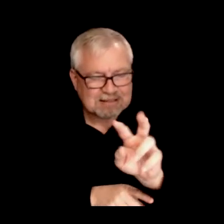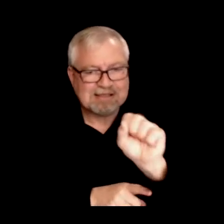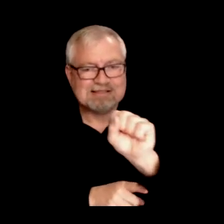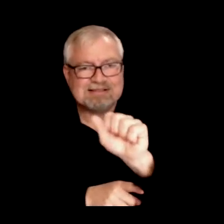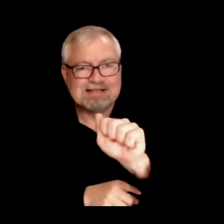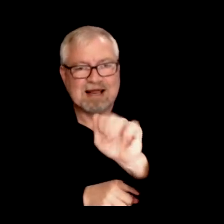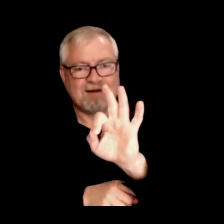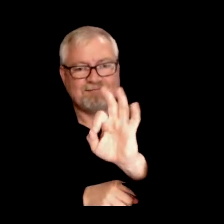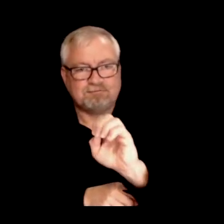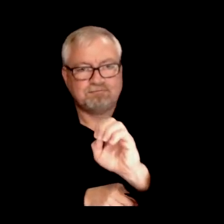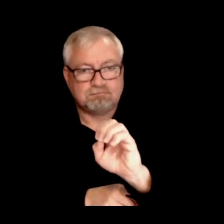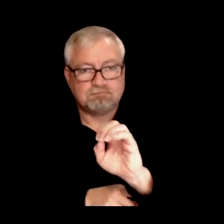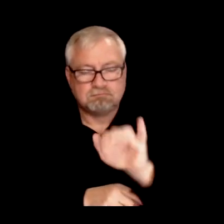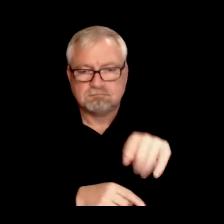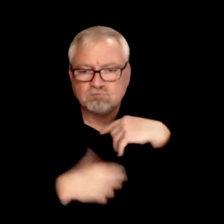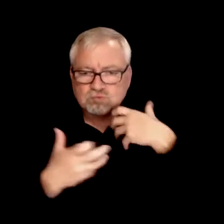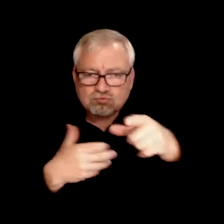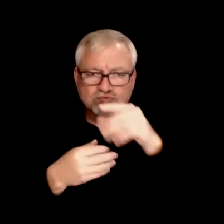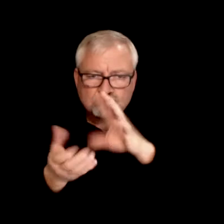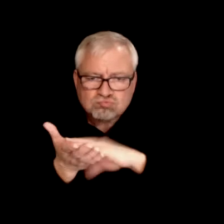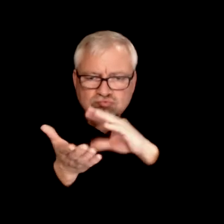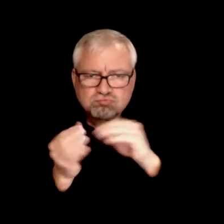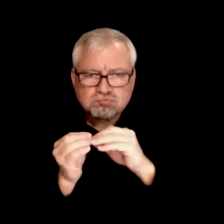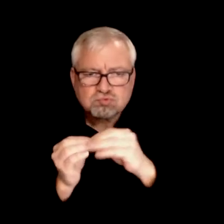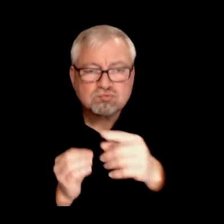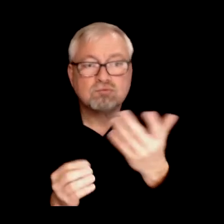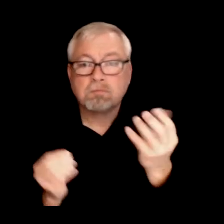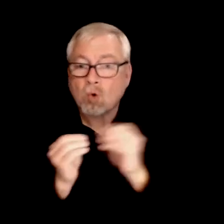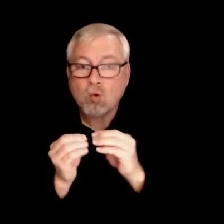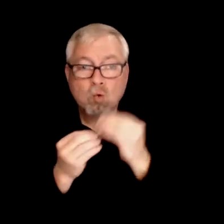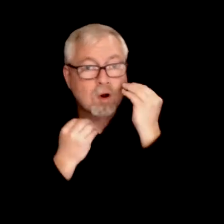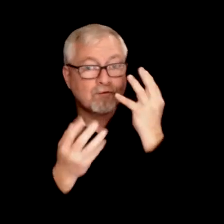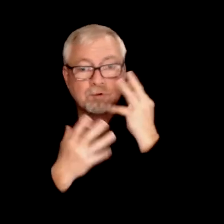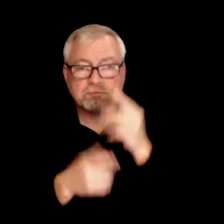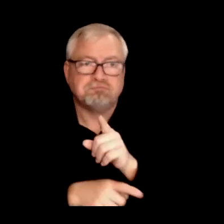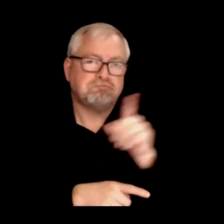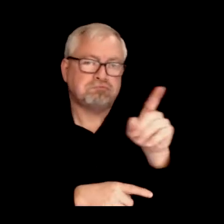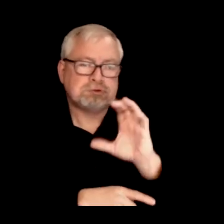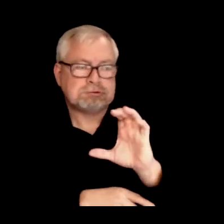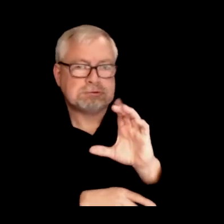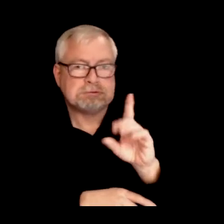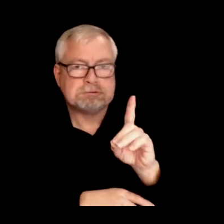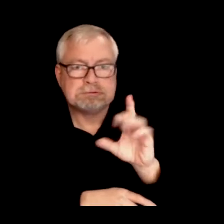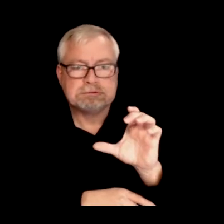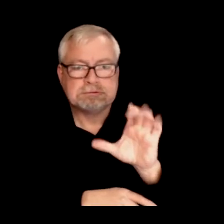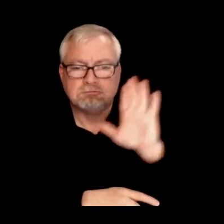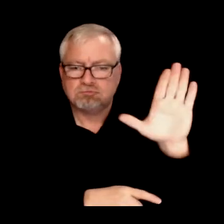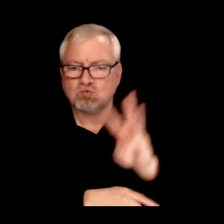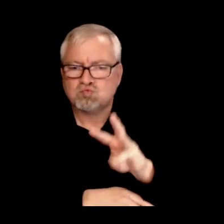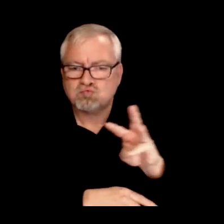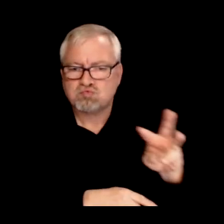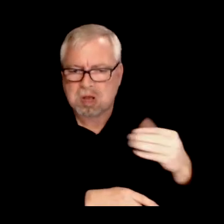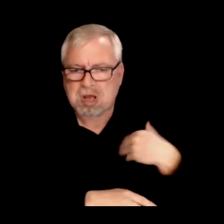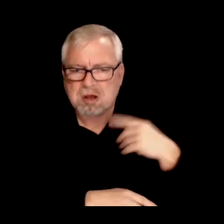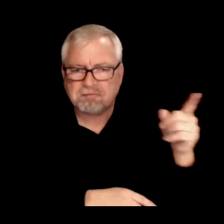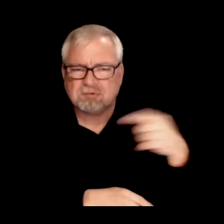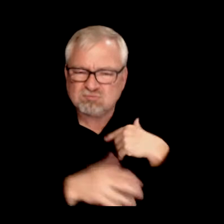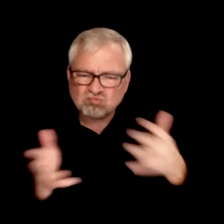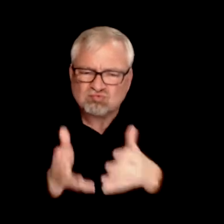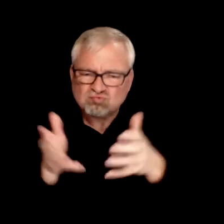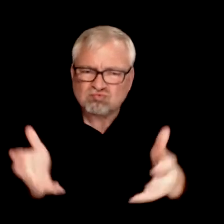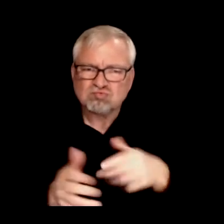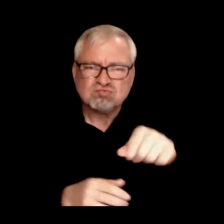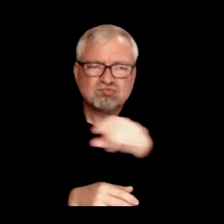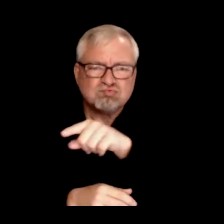You can also find information on CDC's website. And we would encourage people to download this and use